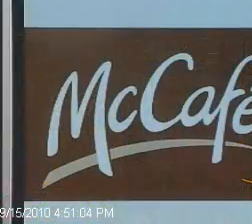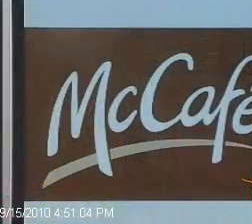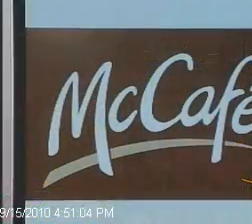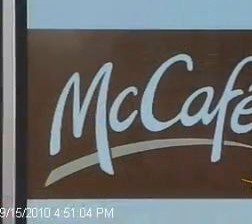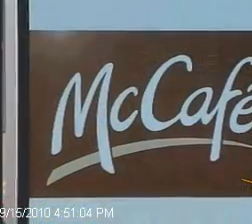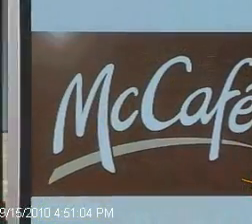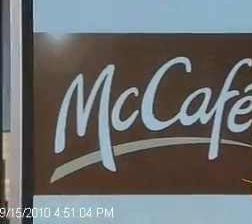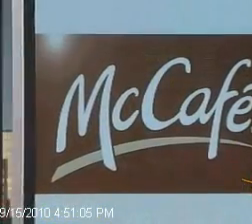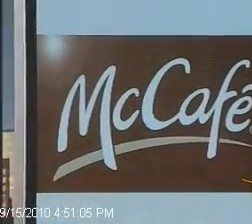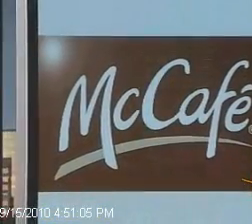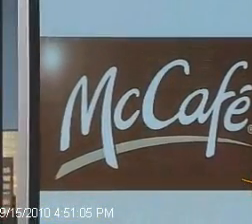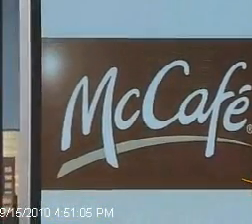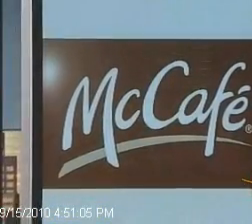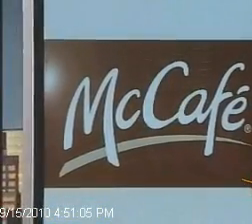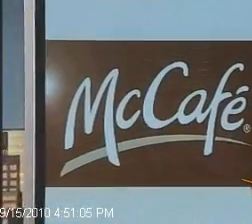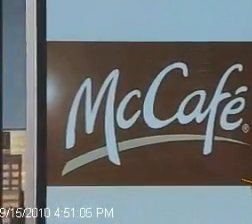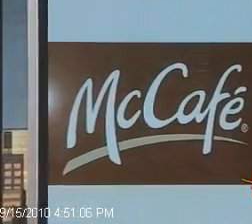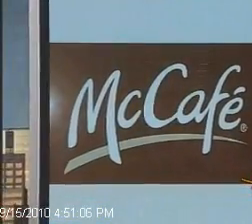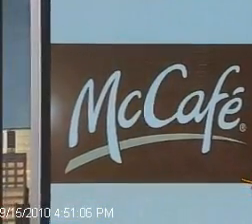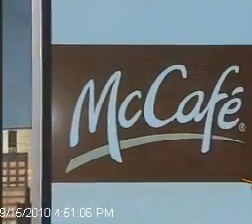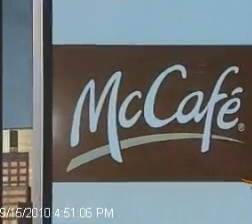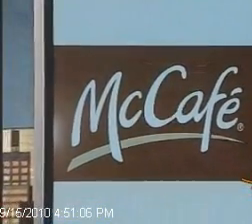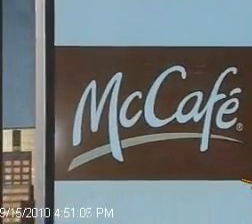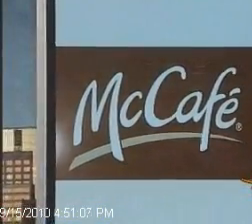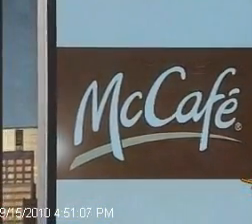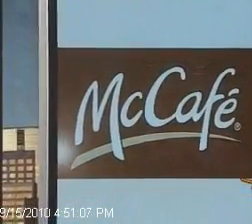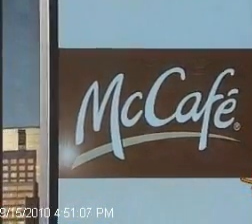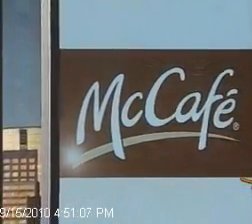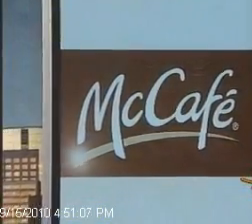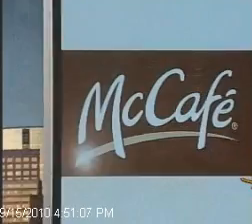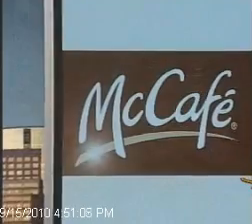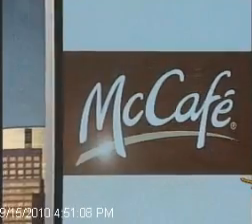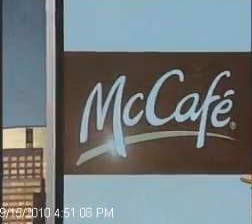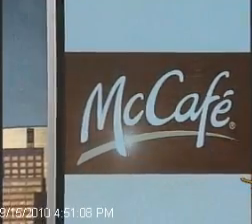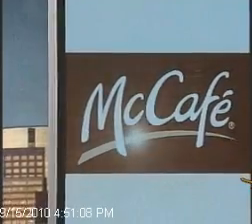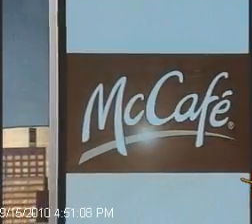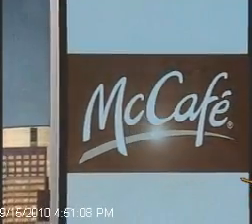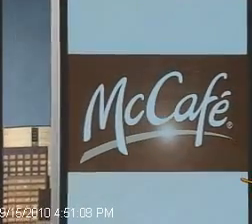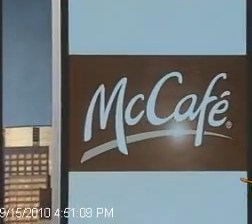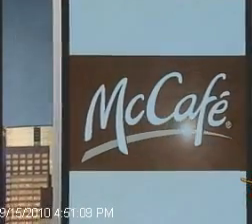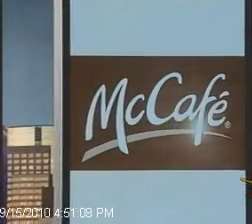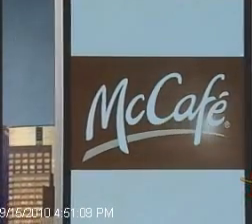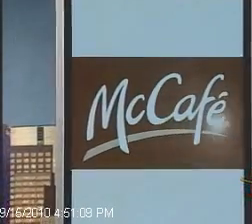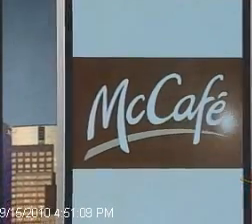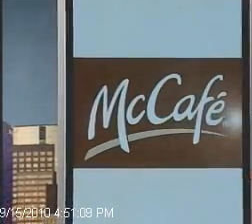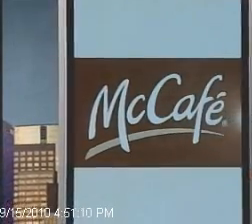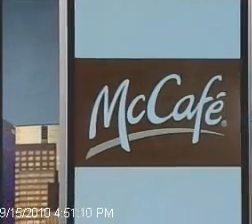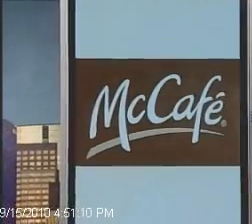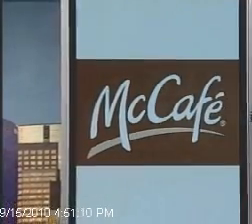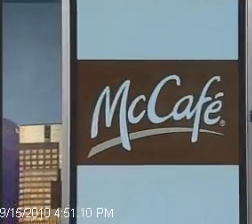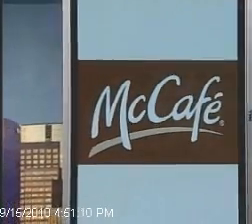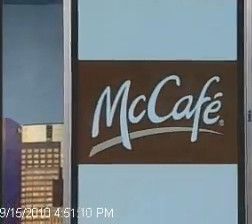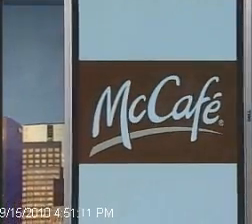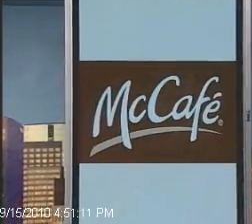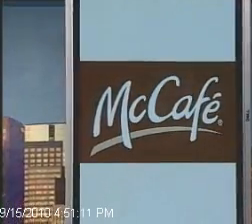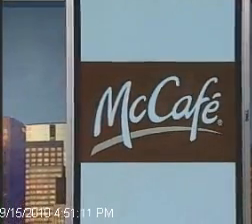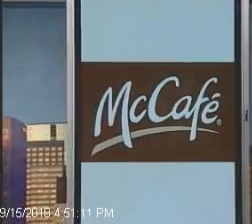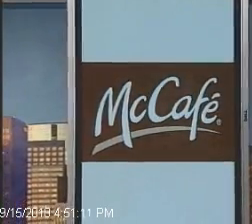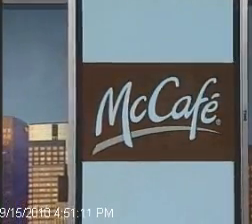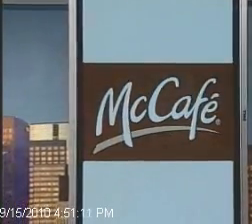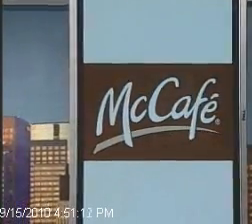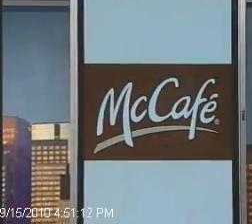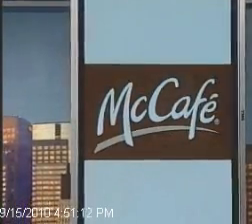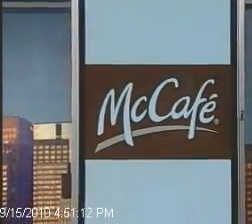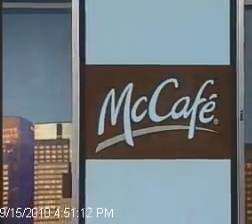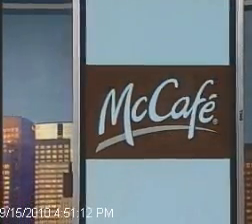Ang Kababayan LA ay hatid sa inyo ng McDonald's at ang mga bagong McCafe Espresso drinks. McDonald's na ba ang inyong bagong coffee